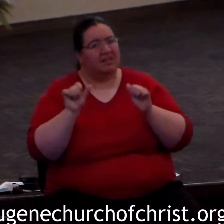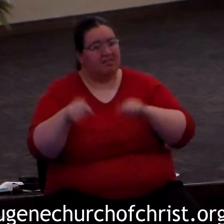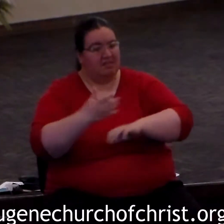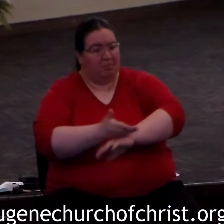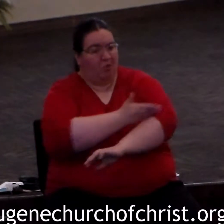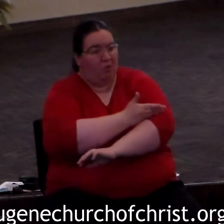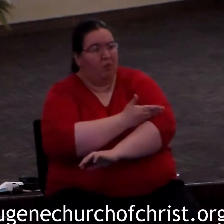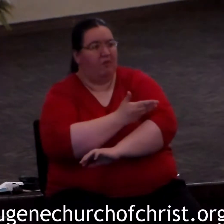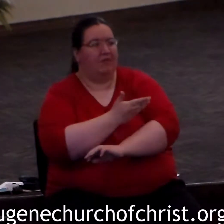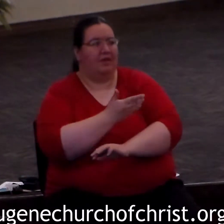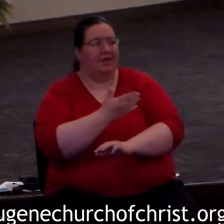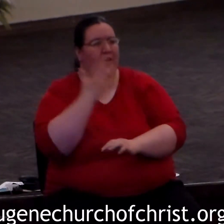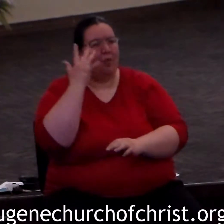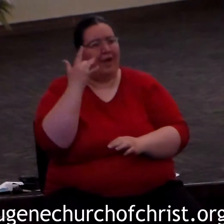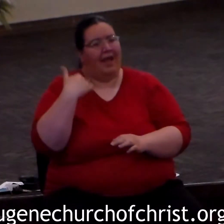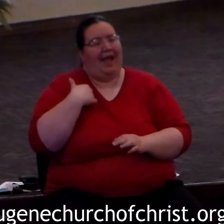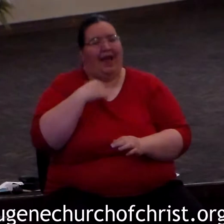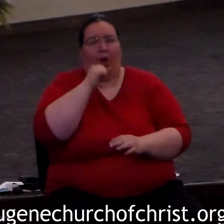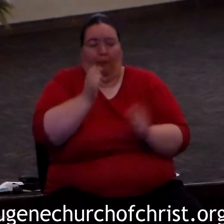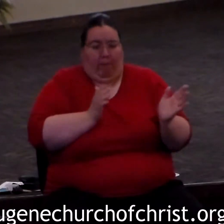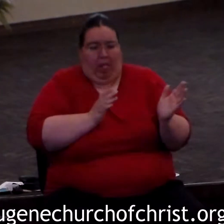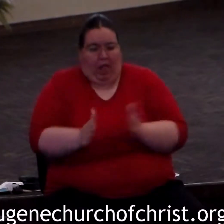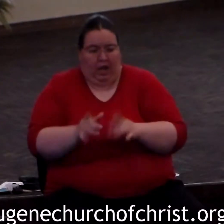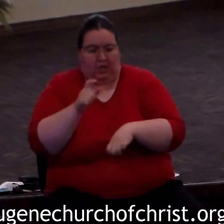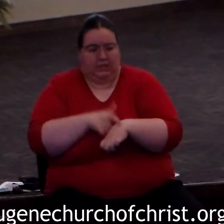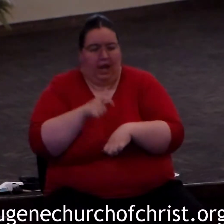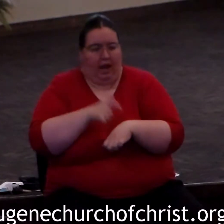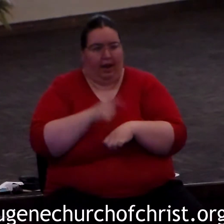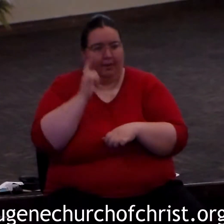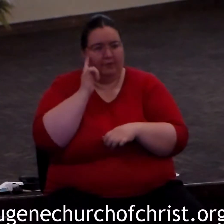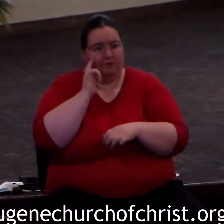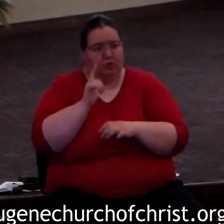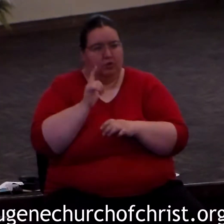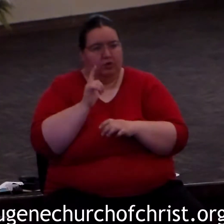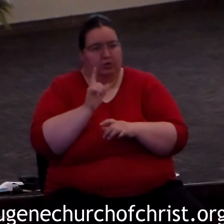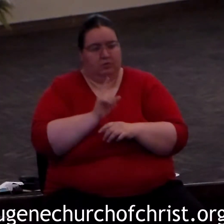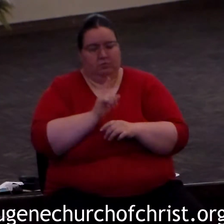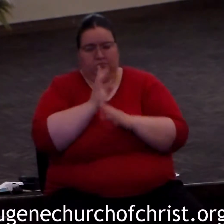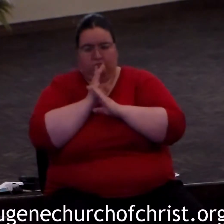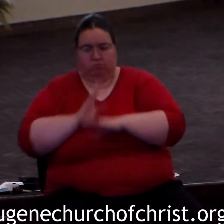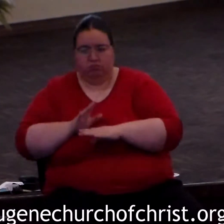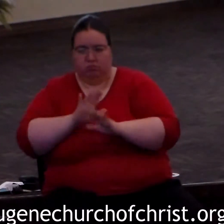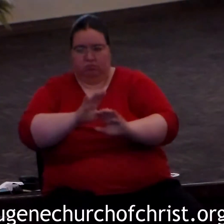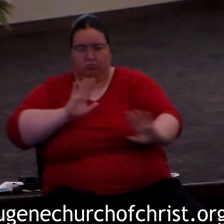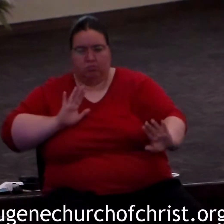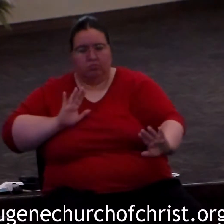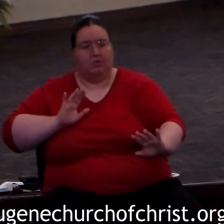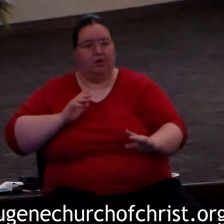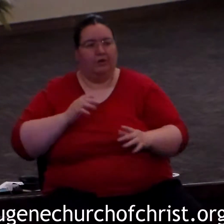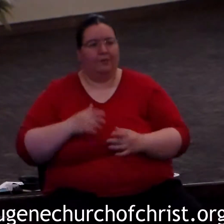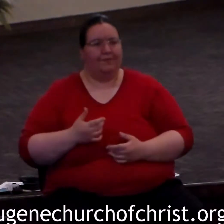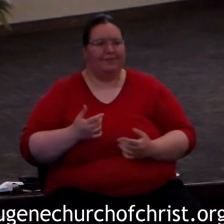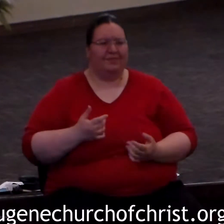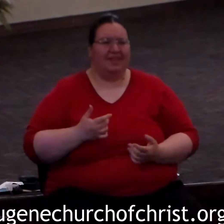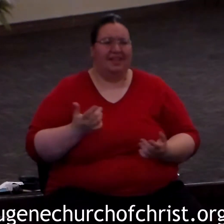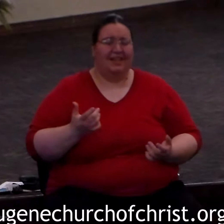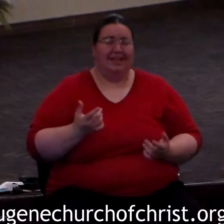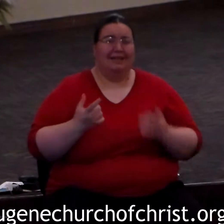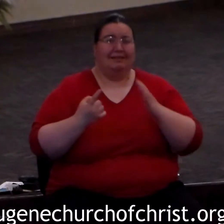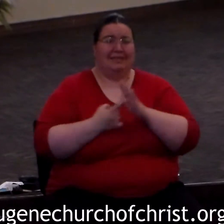times to do that. I have had times, and you would look at me and you would think, well, the nature of your job makes this a little easier. You know, if